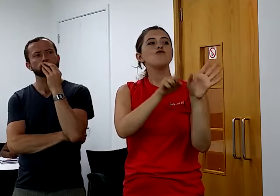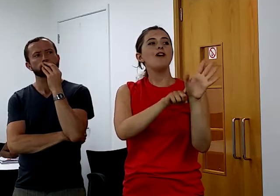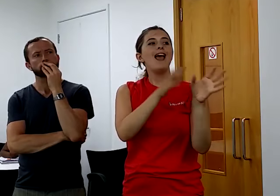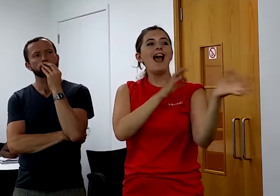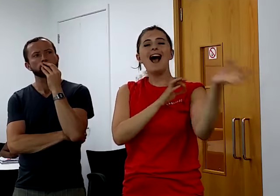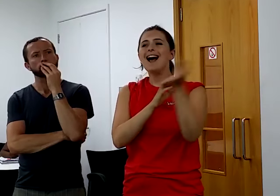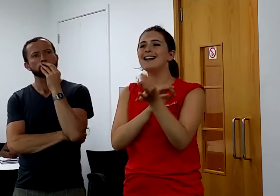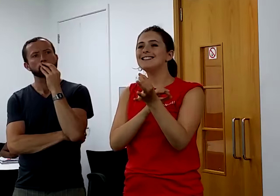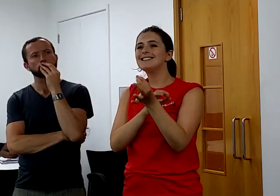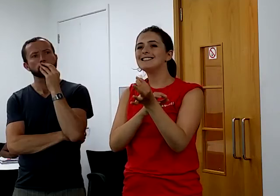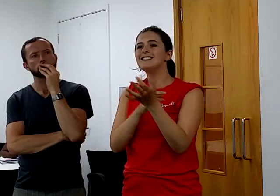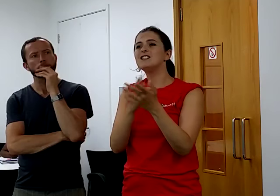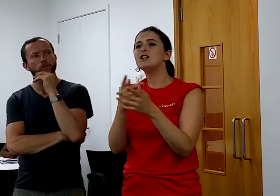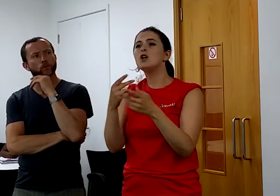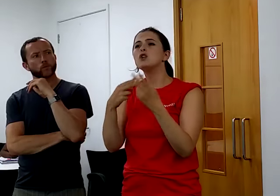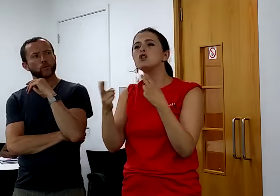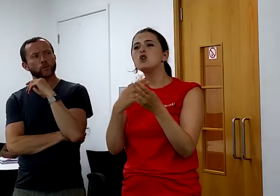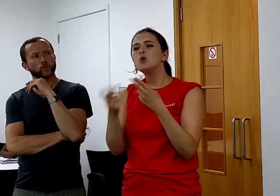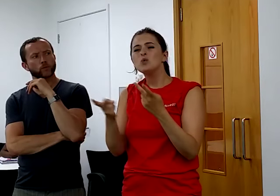Jeremy Corbyn?